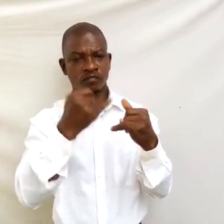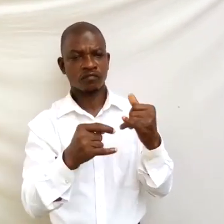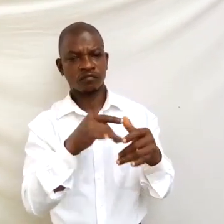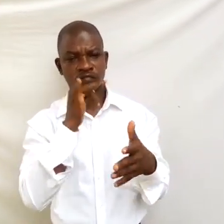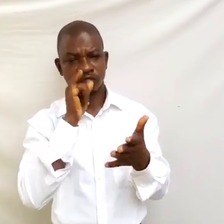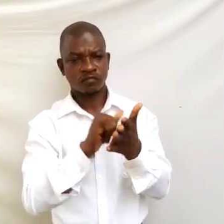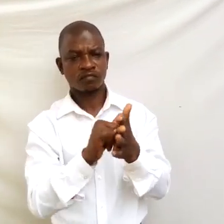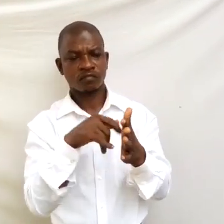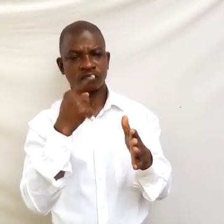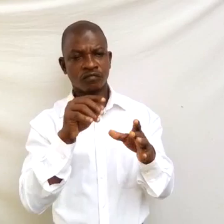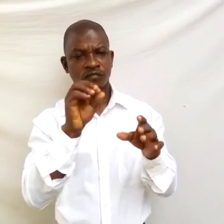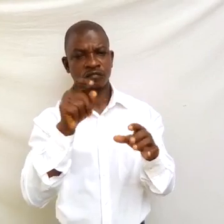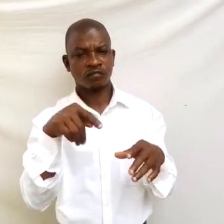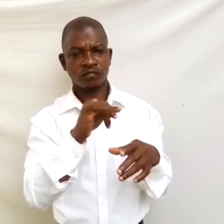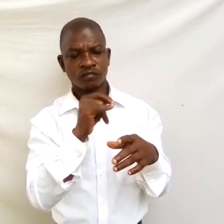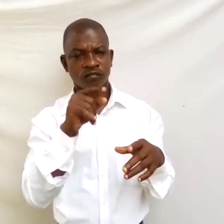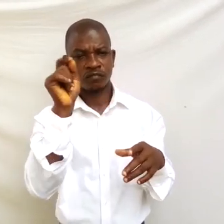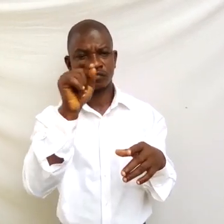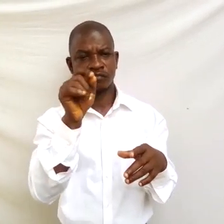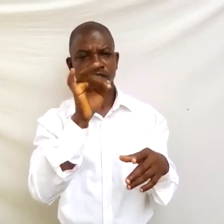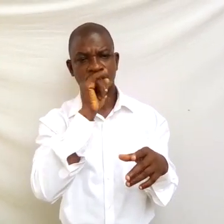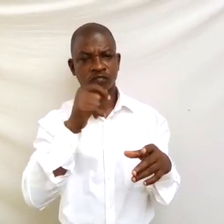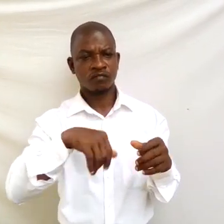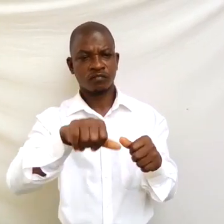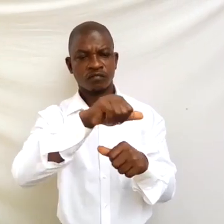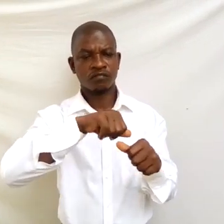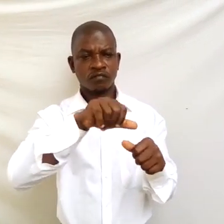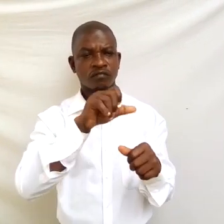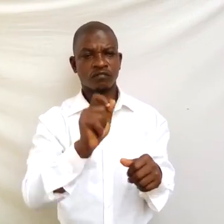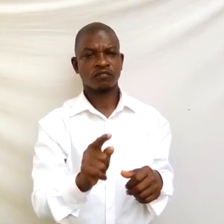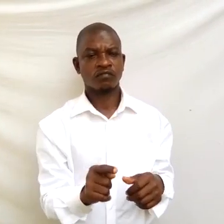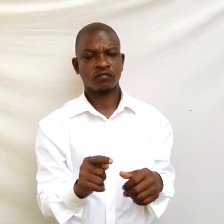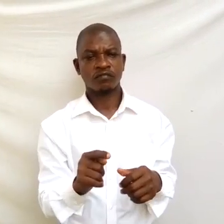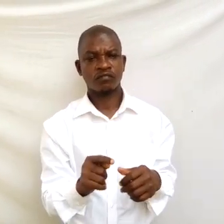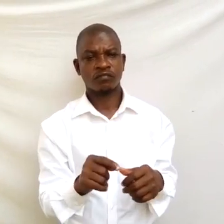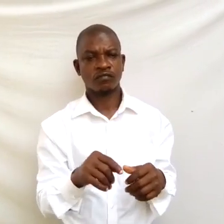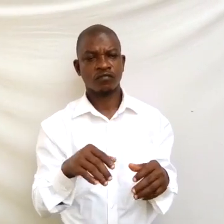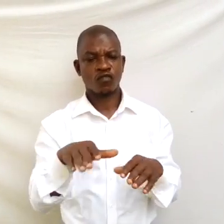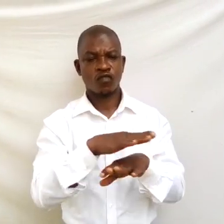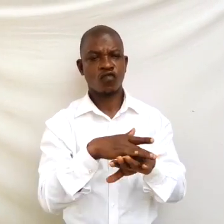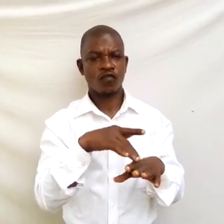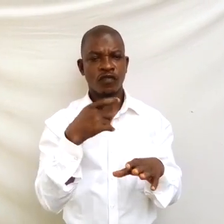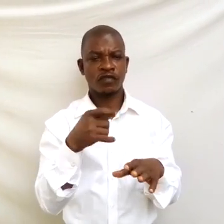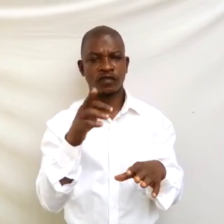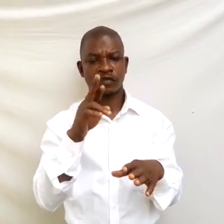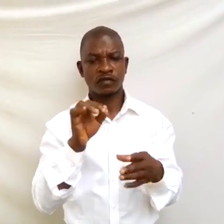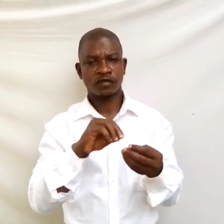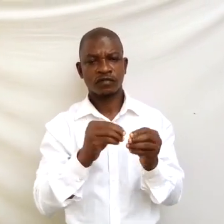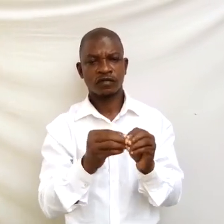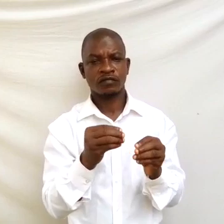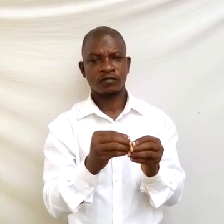that the operation star is associative over the real number R.